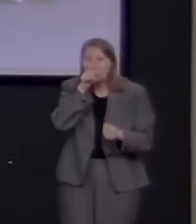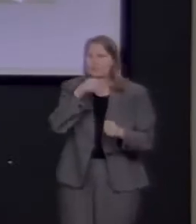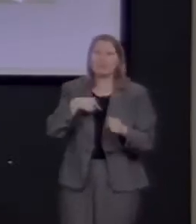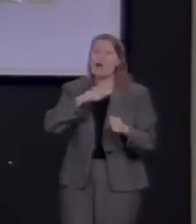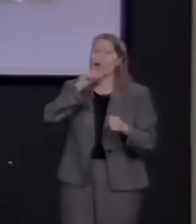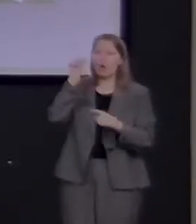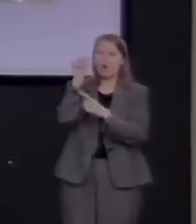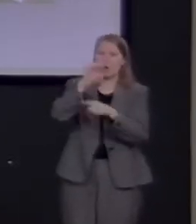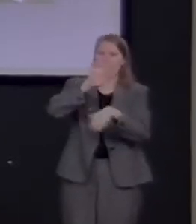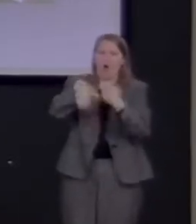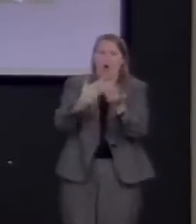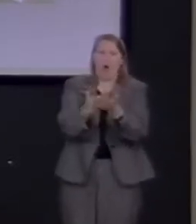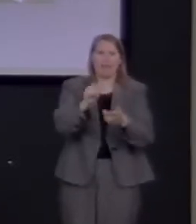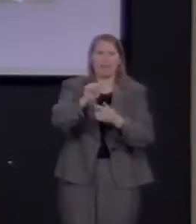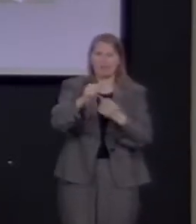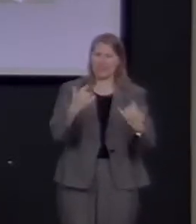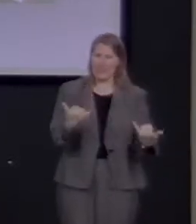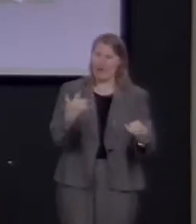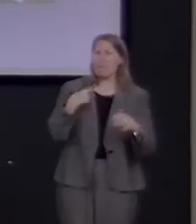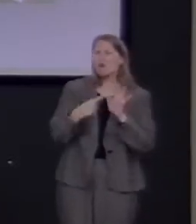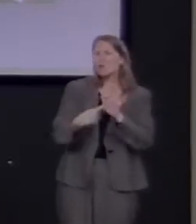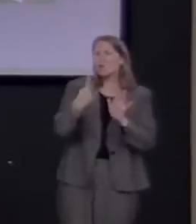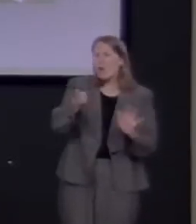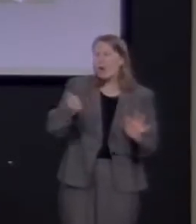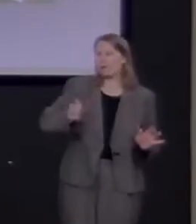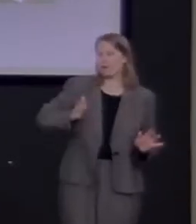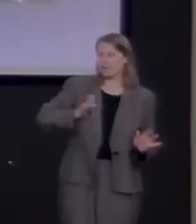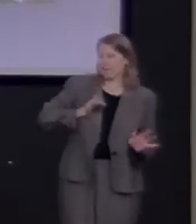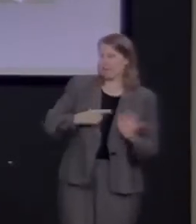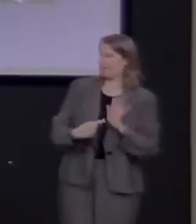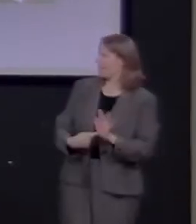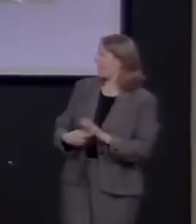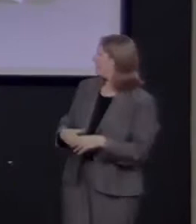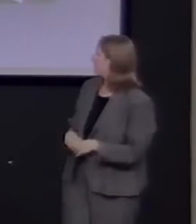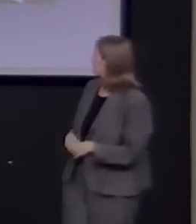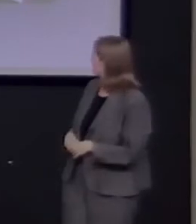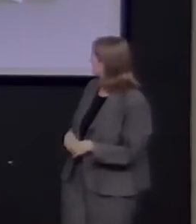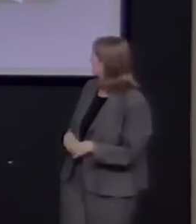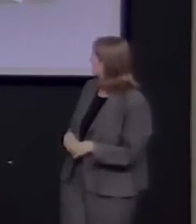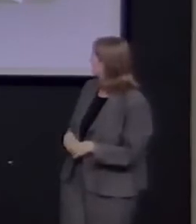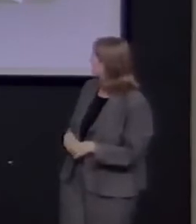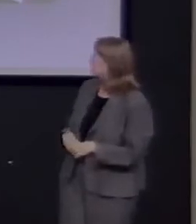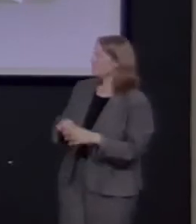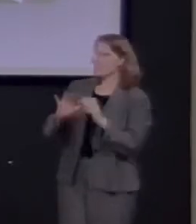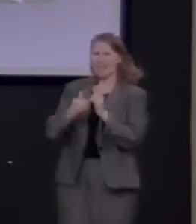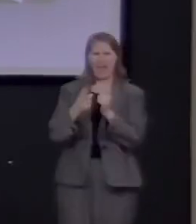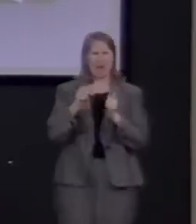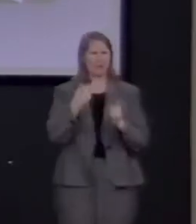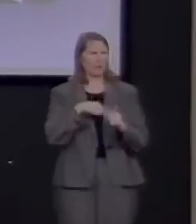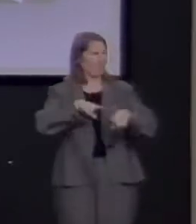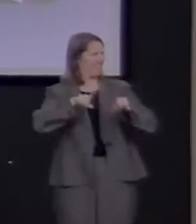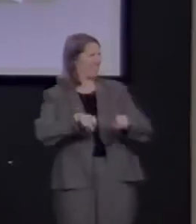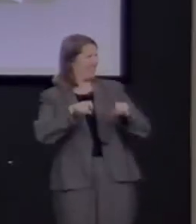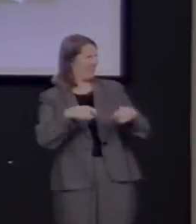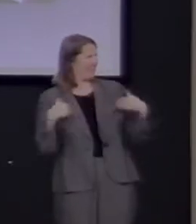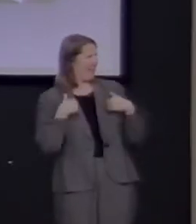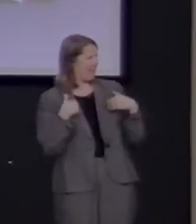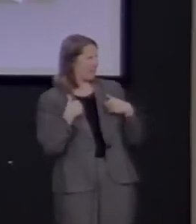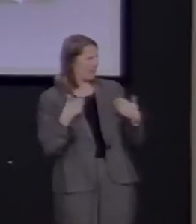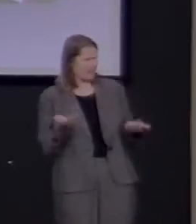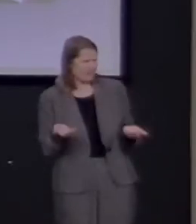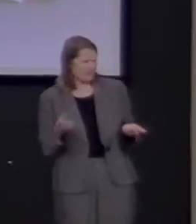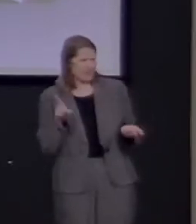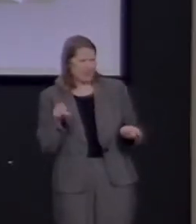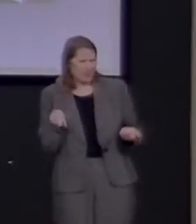all of that literature, but I want to show you one elegant example of how you can go about testing whether animals have